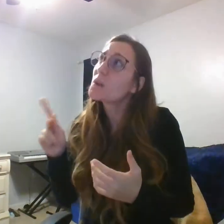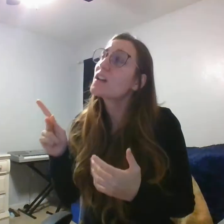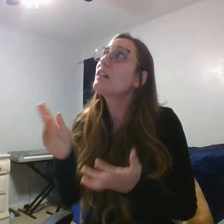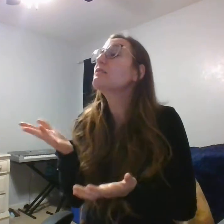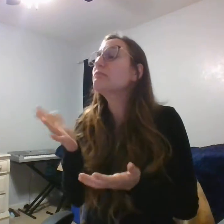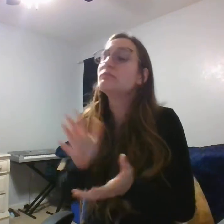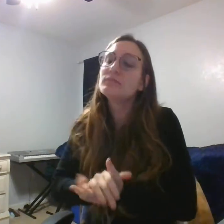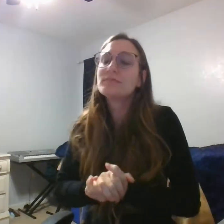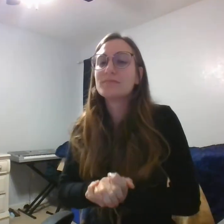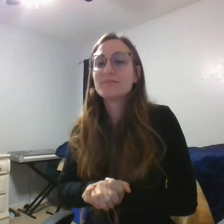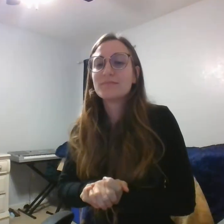Alright, I'm gonna answer this for real.